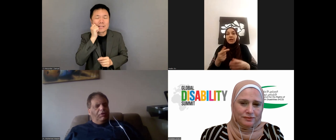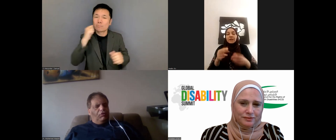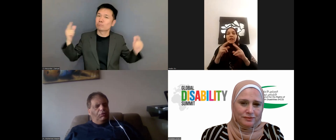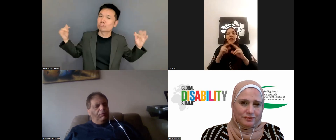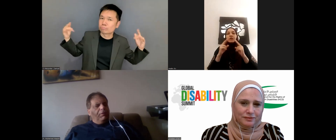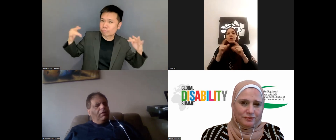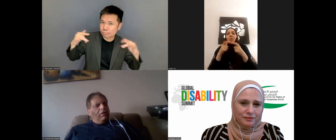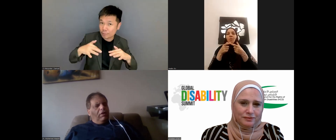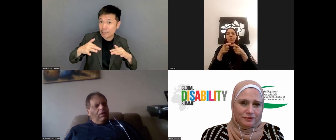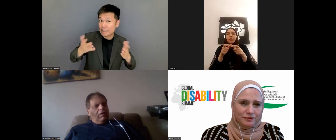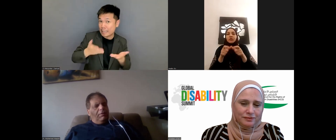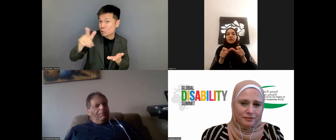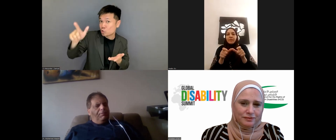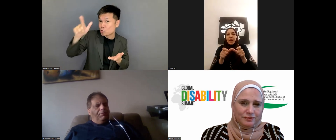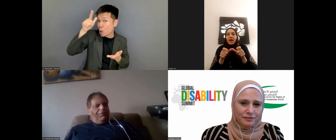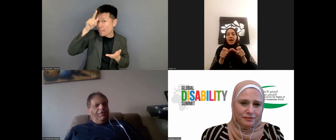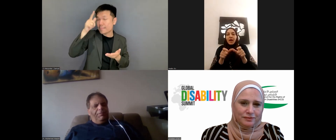in order to